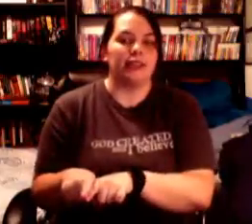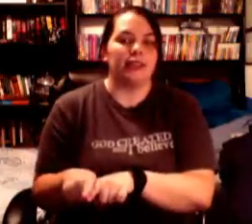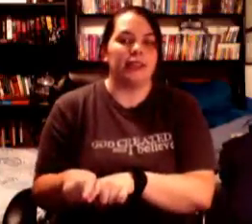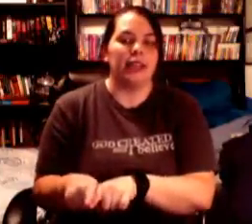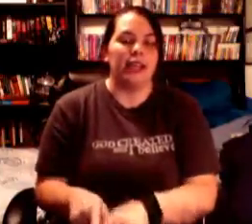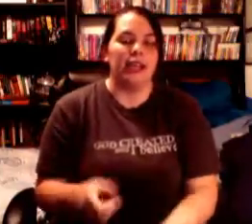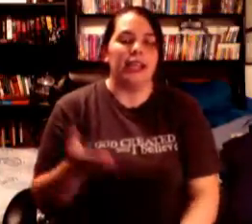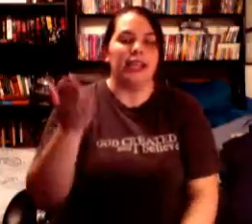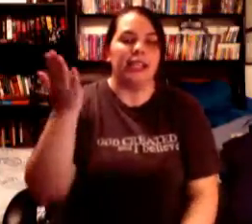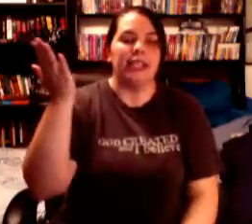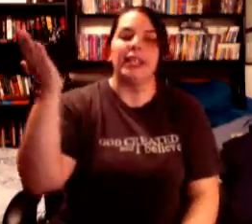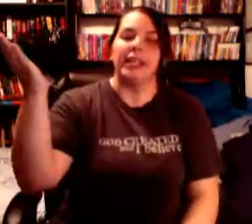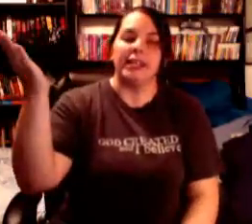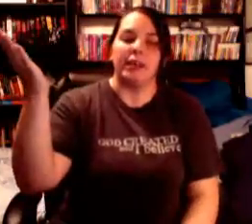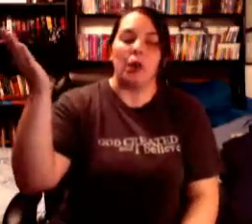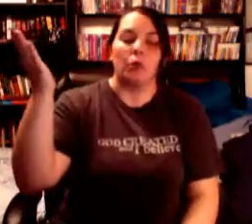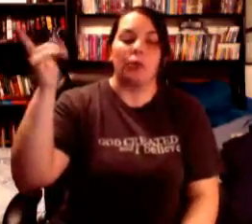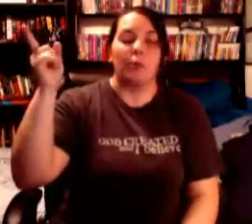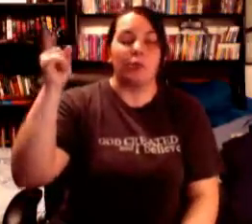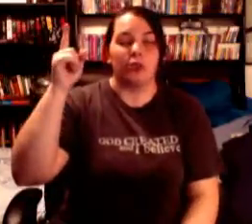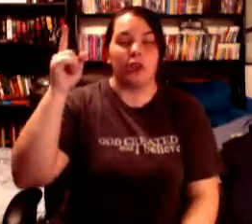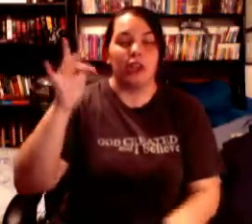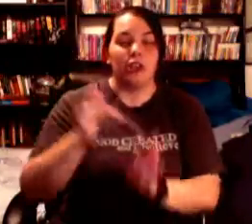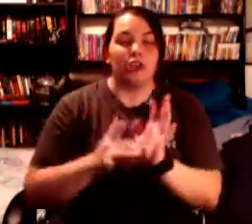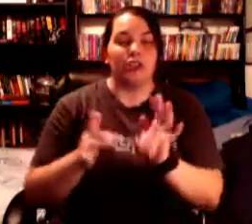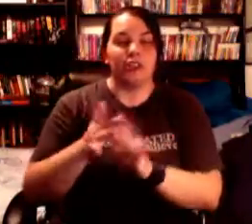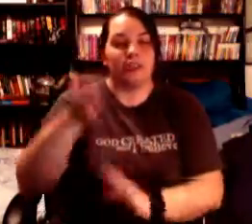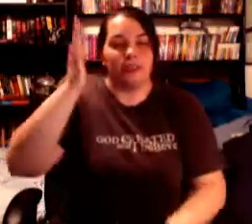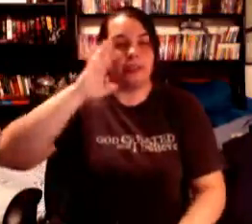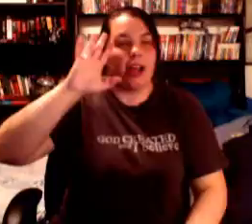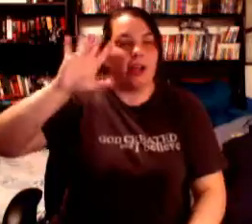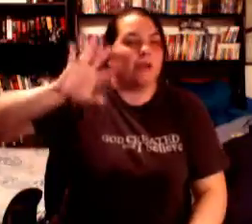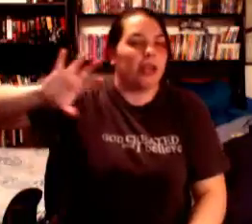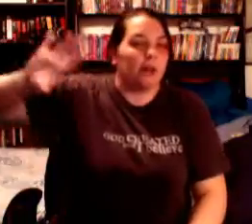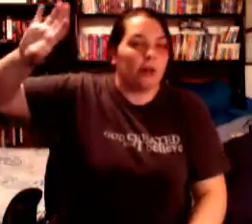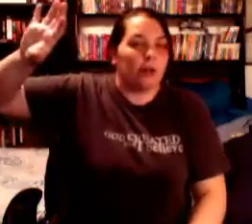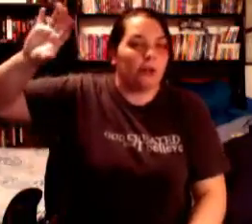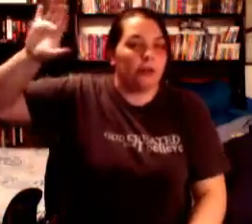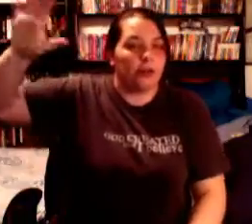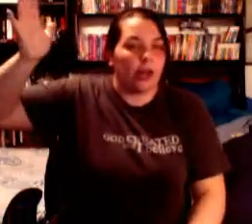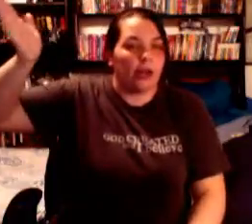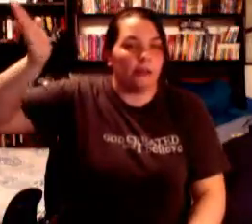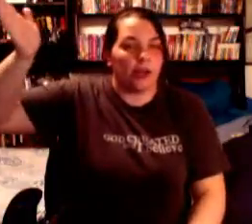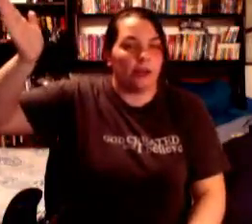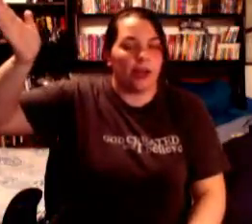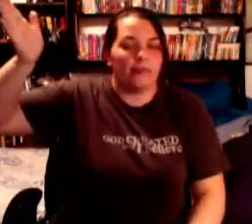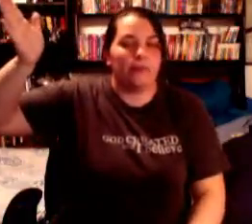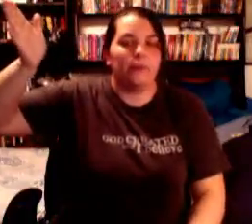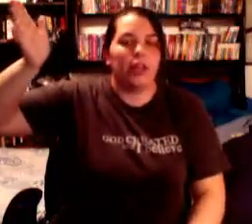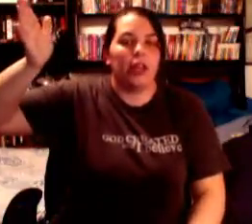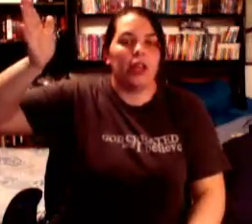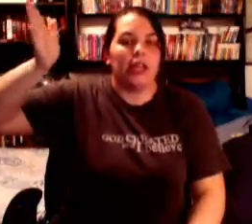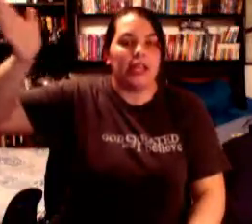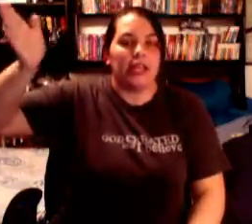As he, or remember, Jesus and God have kind of put him up there in heaven.